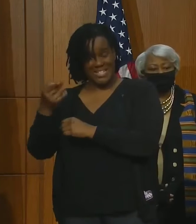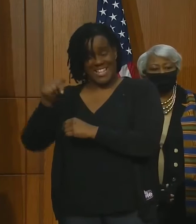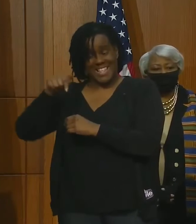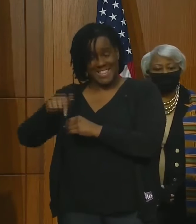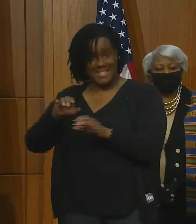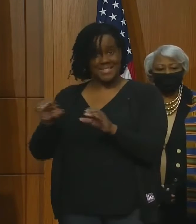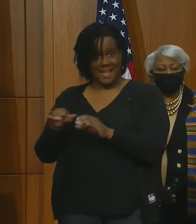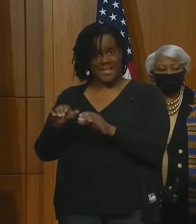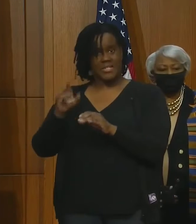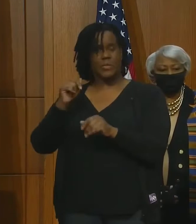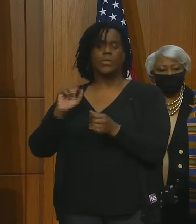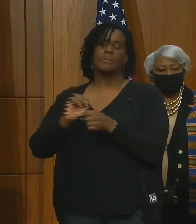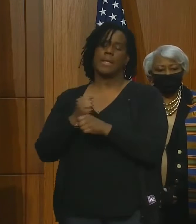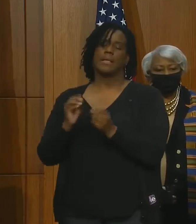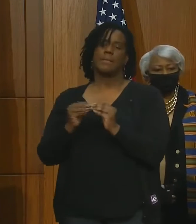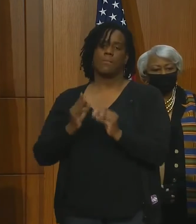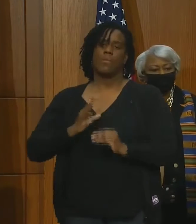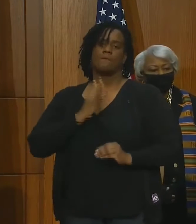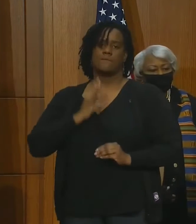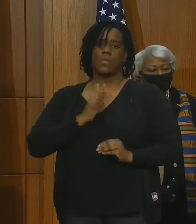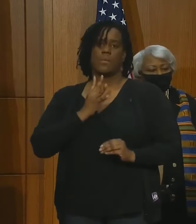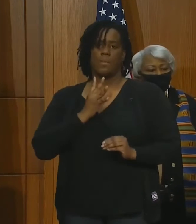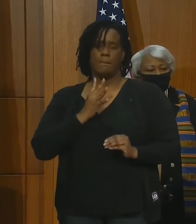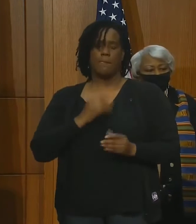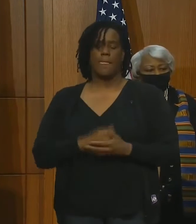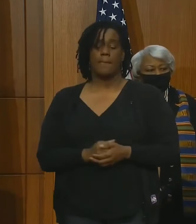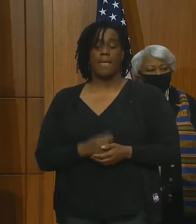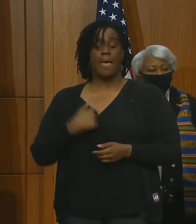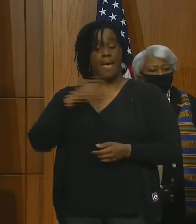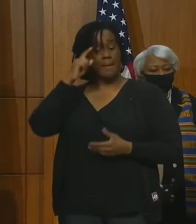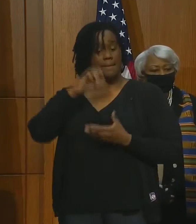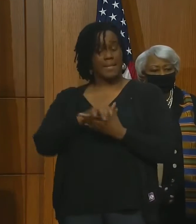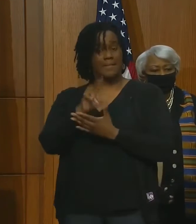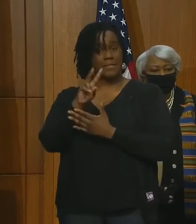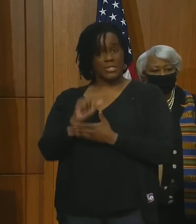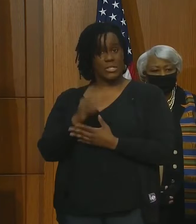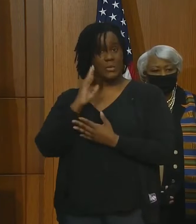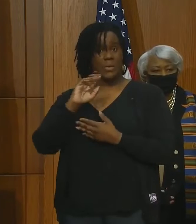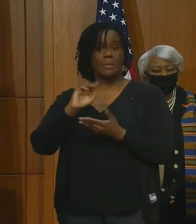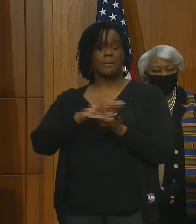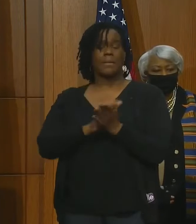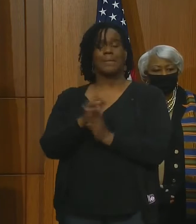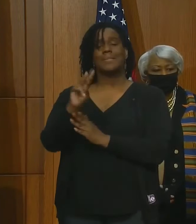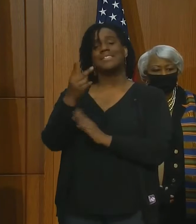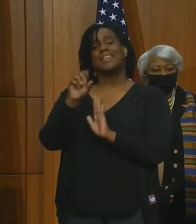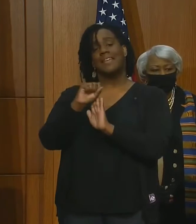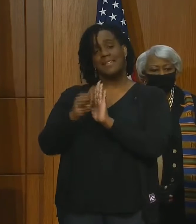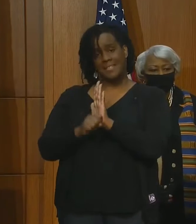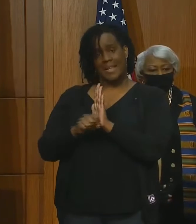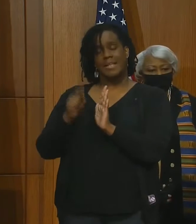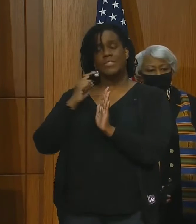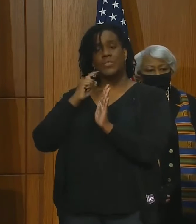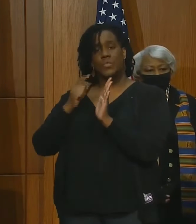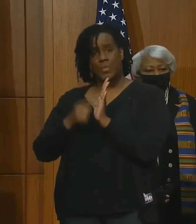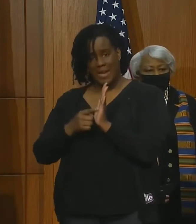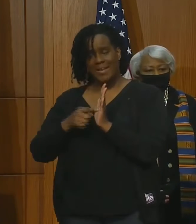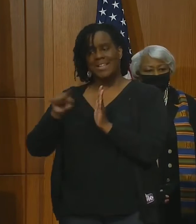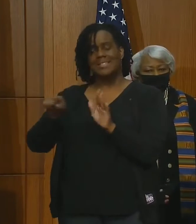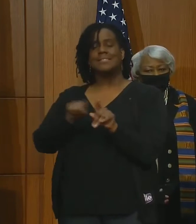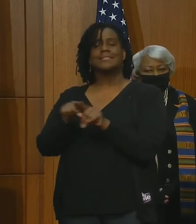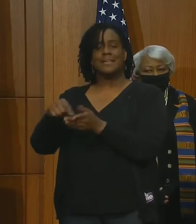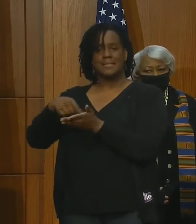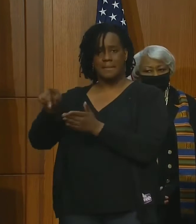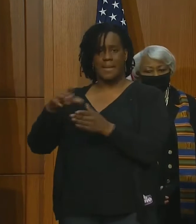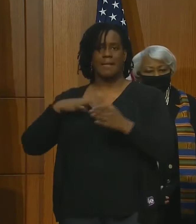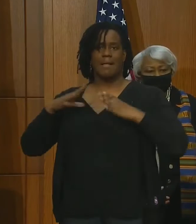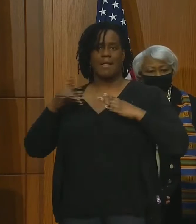will formalize that observance. I believe Virginia will become only the second state to observe Juneteenth as a paid